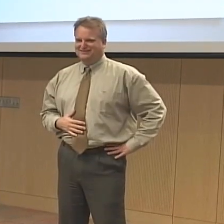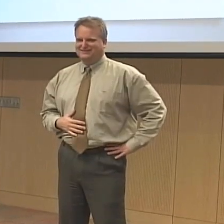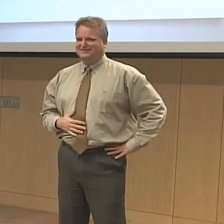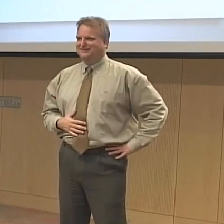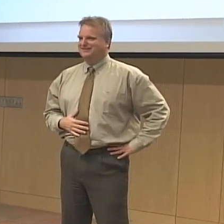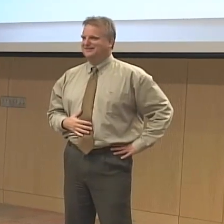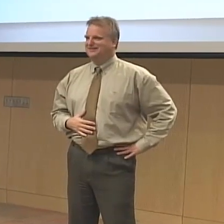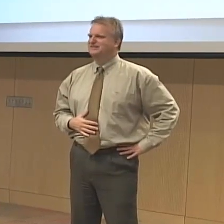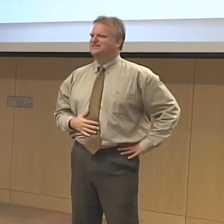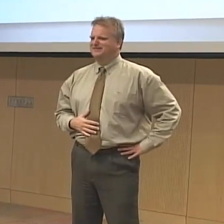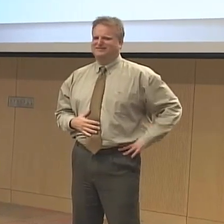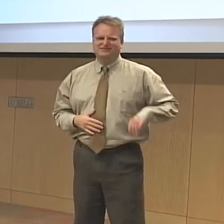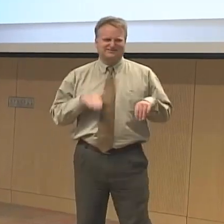He found the sound disgusting.